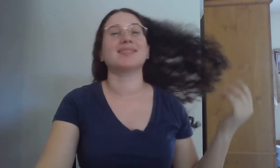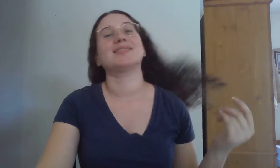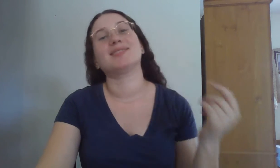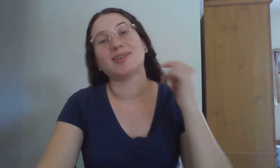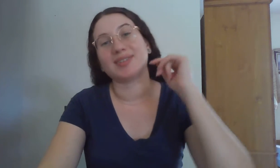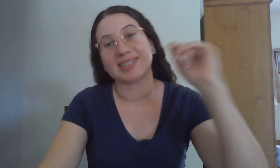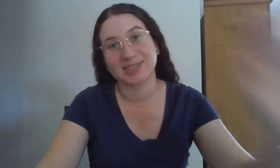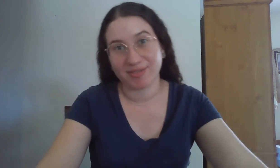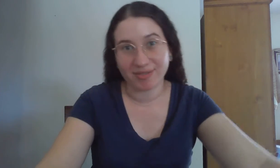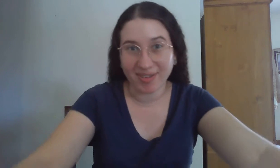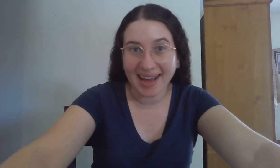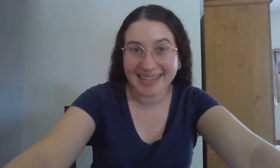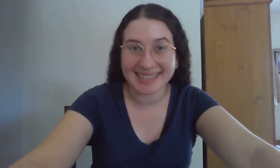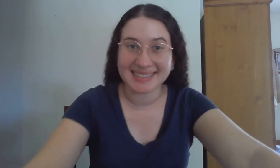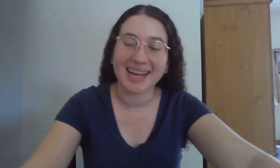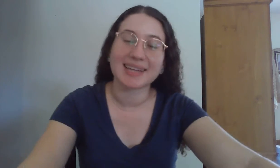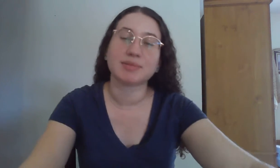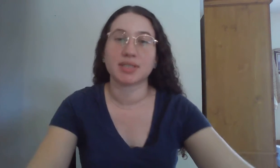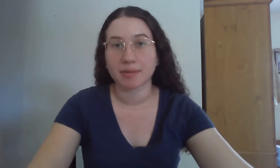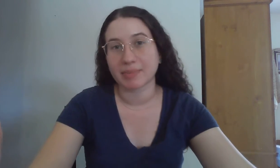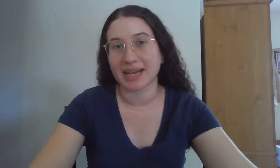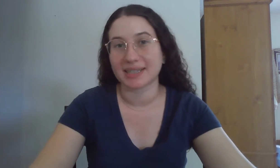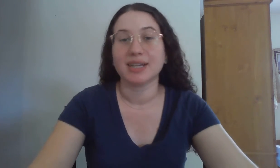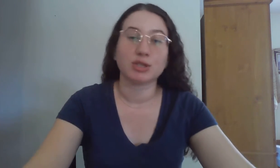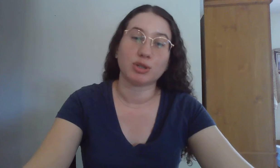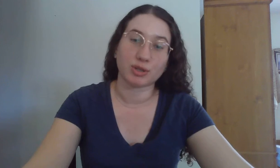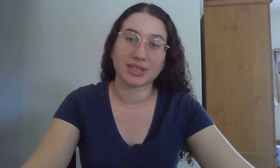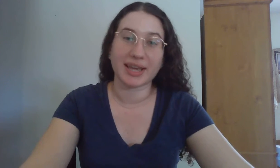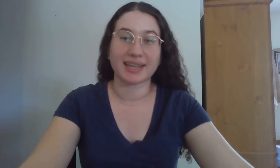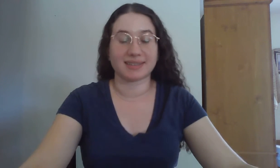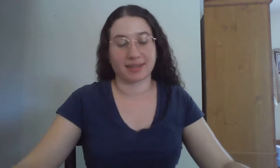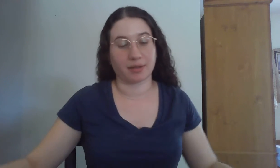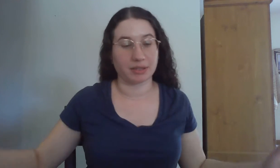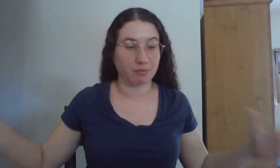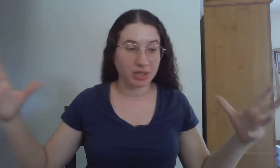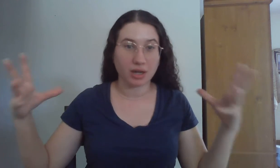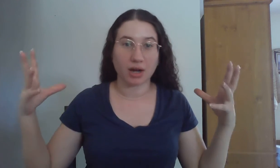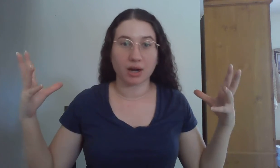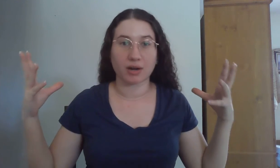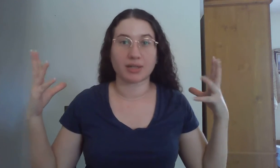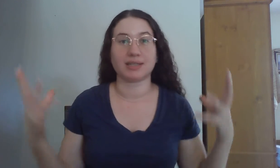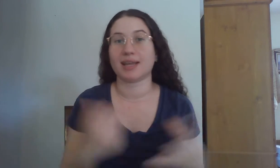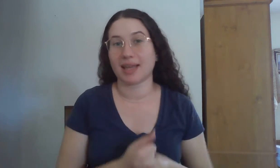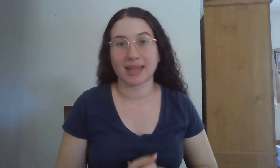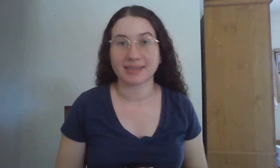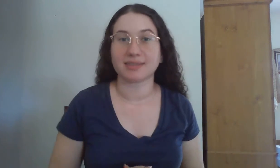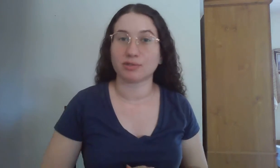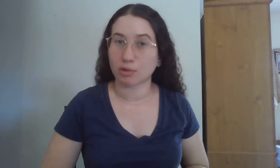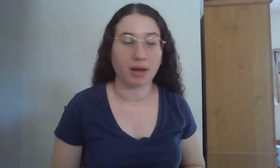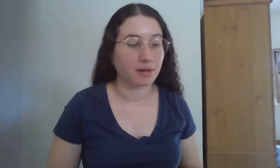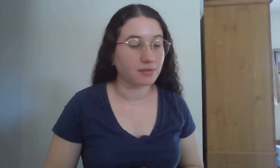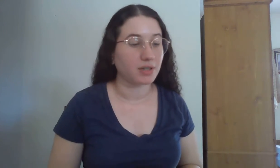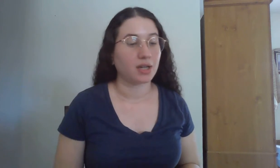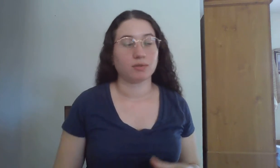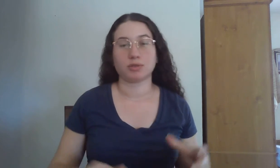Hello, so it's finally time to get back to learning ASL, and we are in lesson 12, which we're